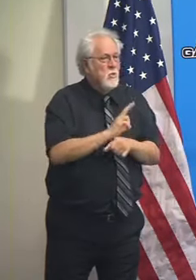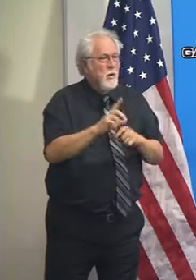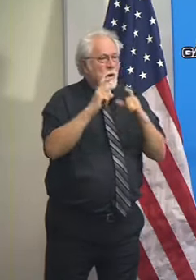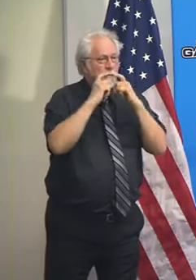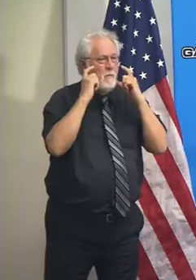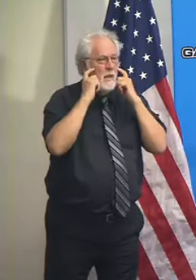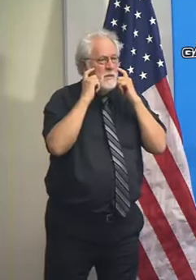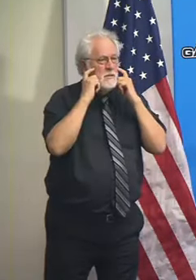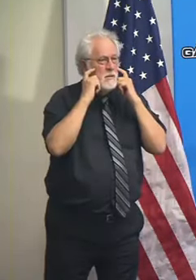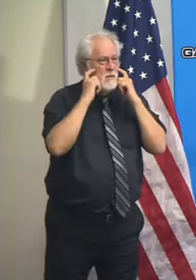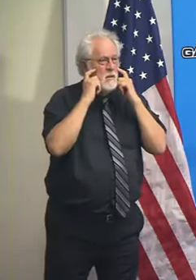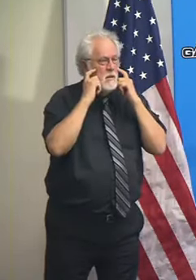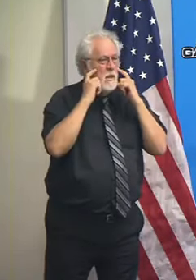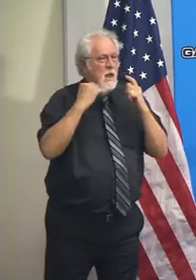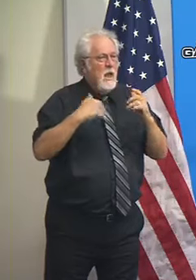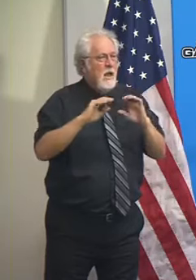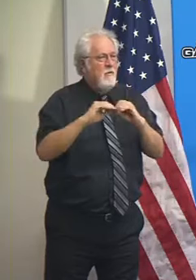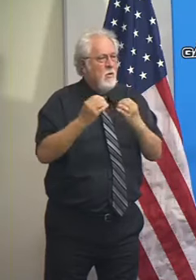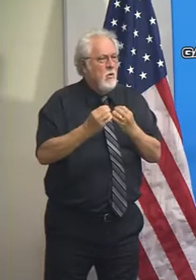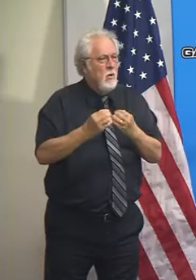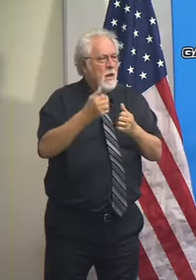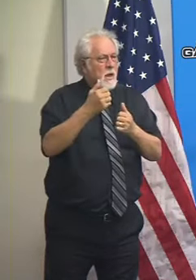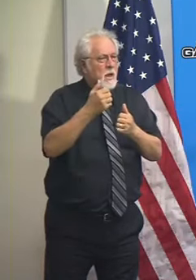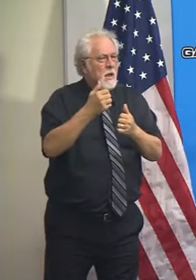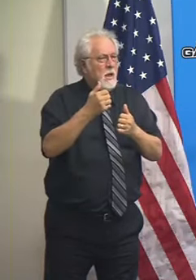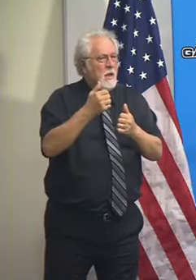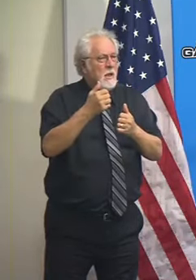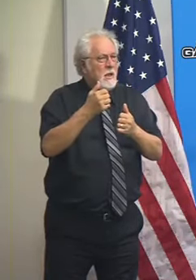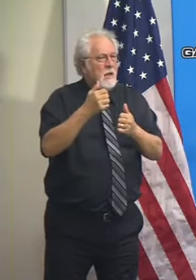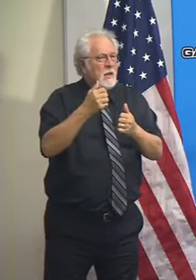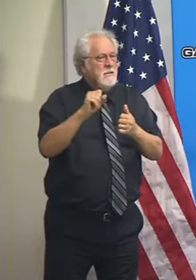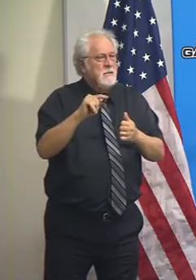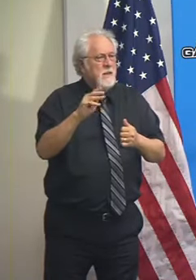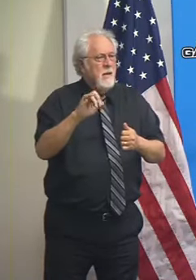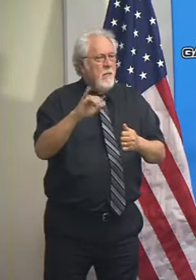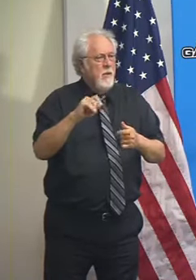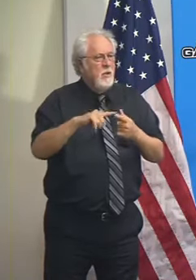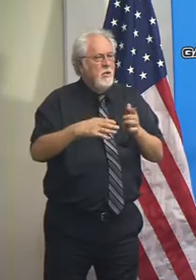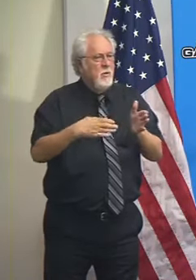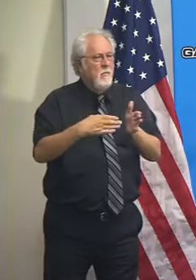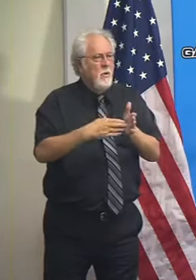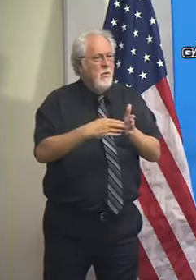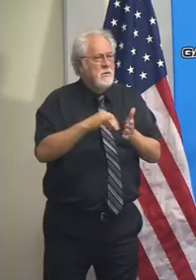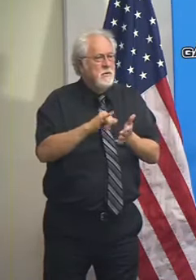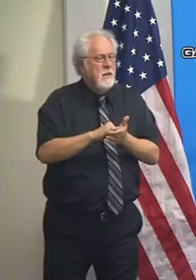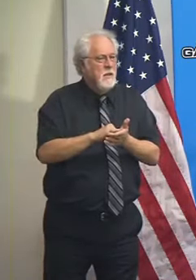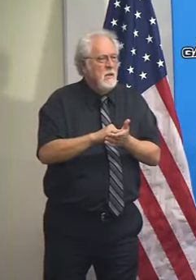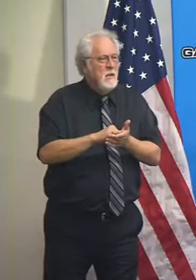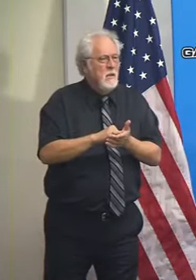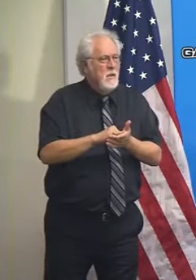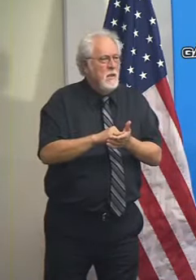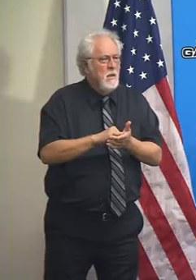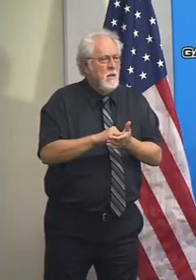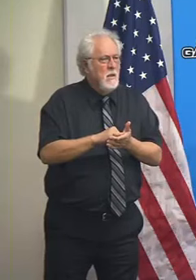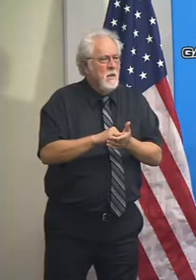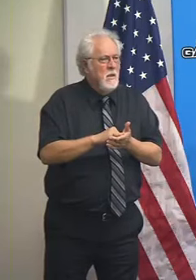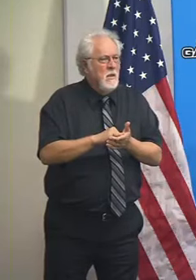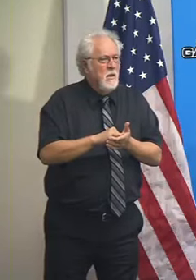Mm-hmm. There's an organization, St. Mary Parish, they started now to really try to pose this. They raised some interesting points.